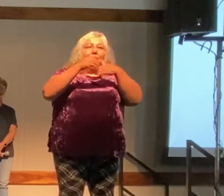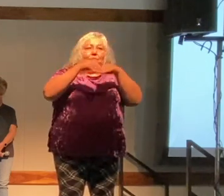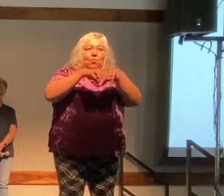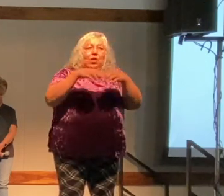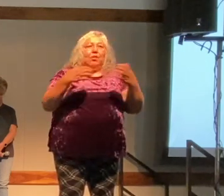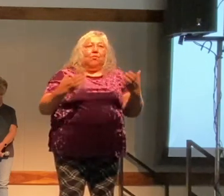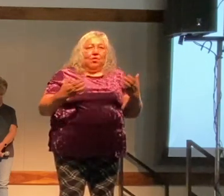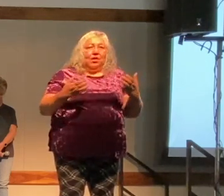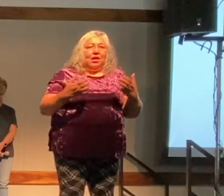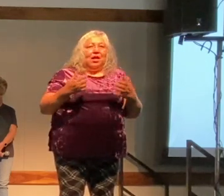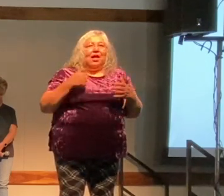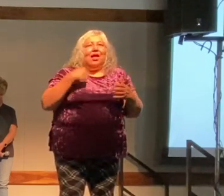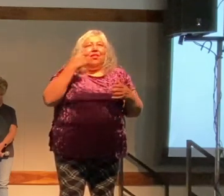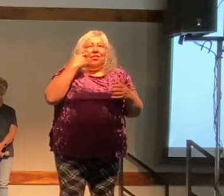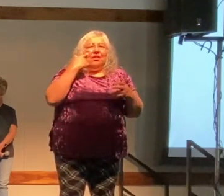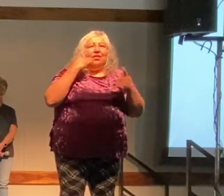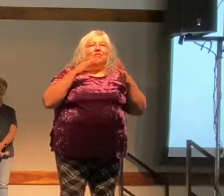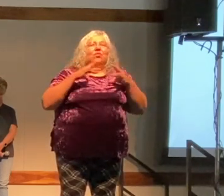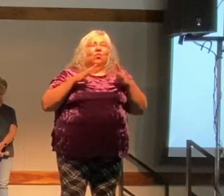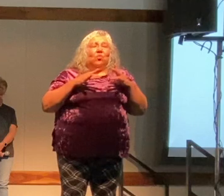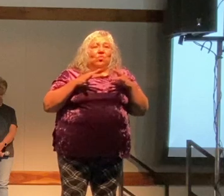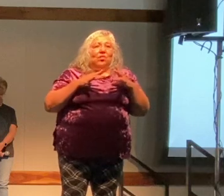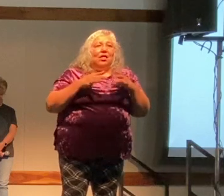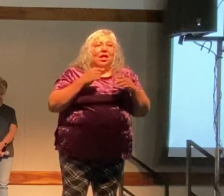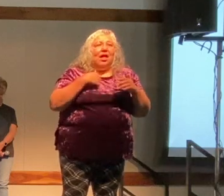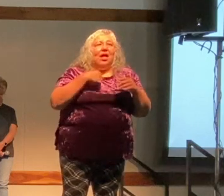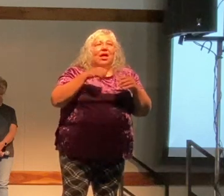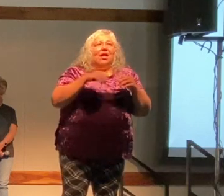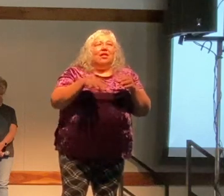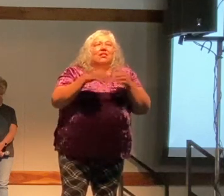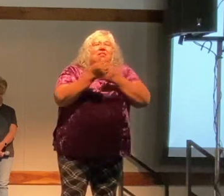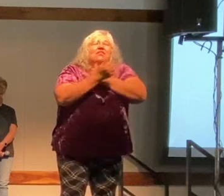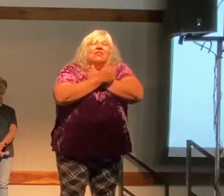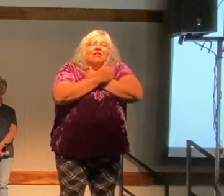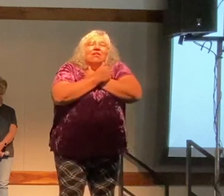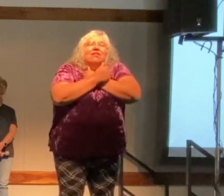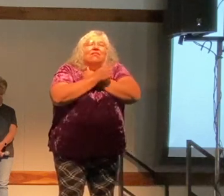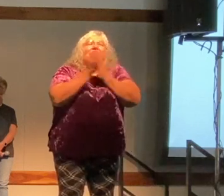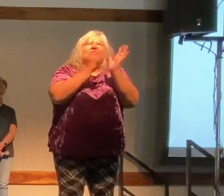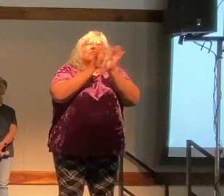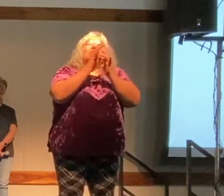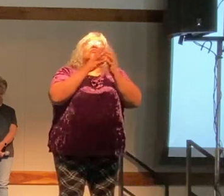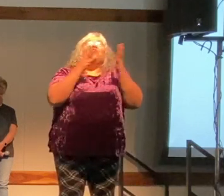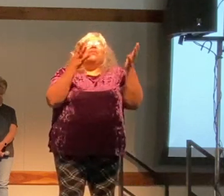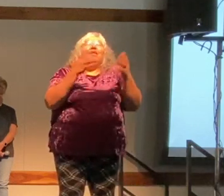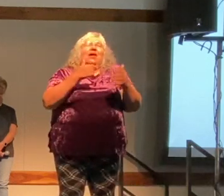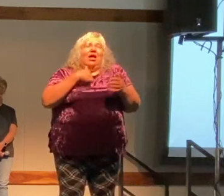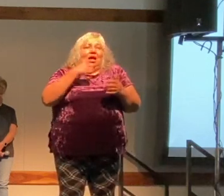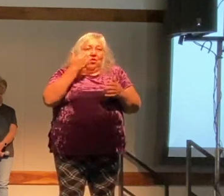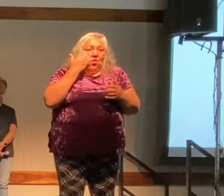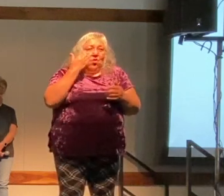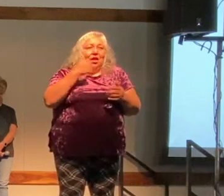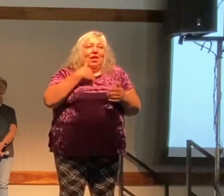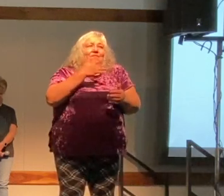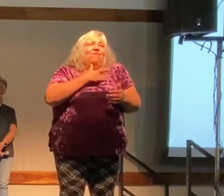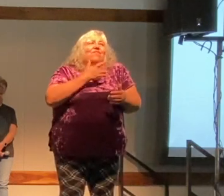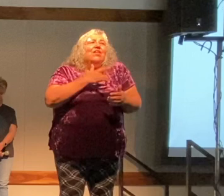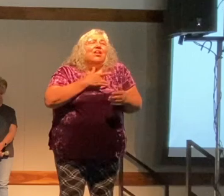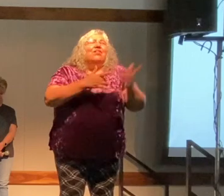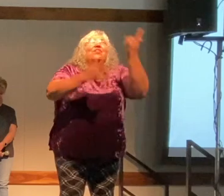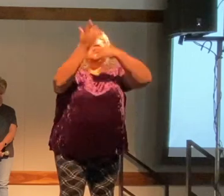cool. It's just so cool. I just love Jesus so much, and I know and I feel that He loves me